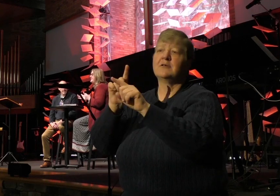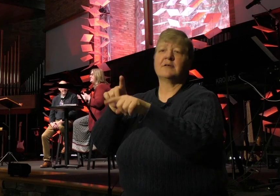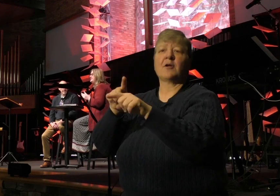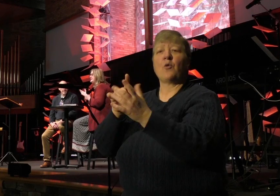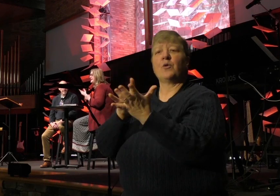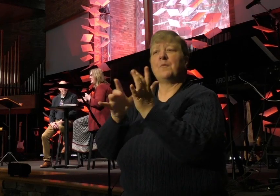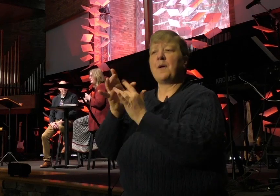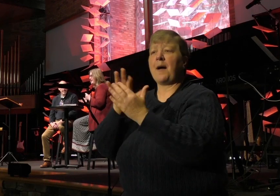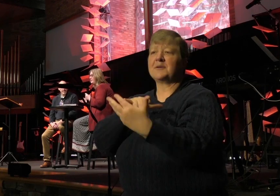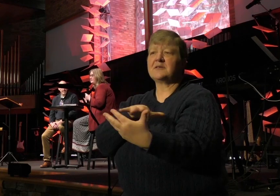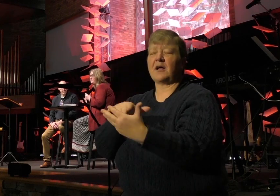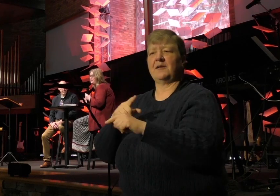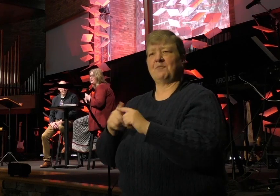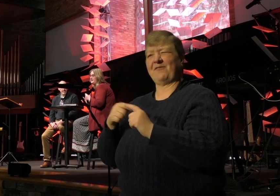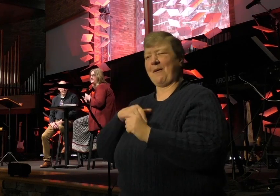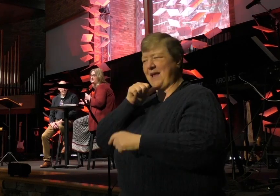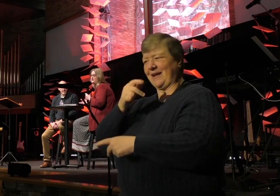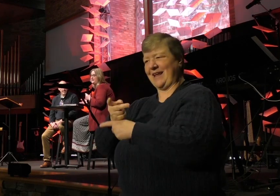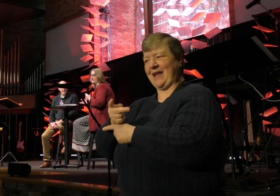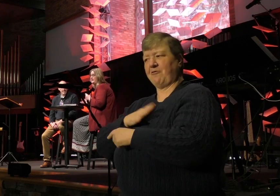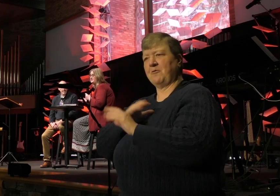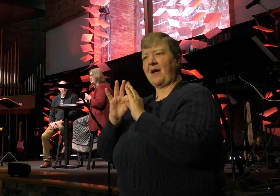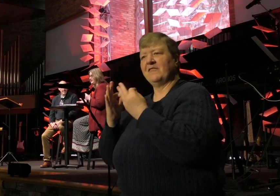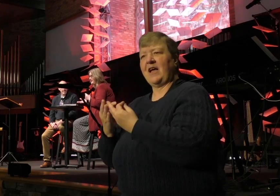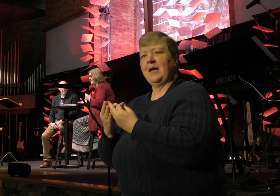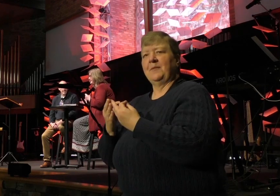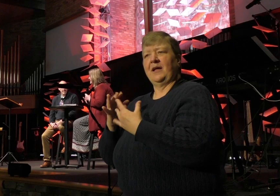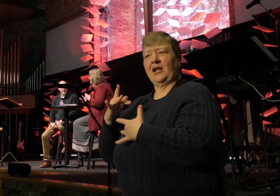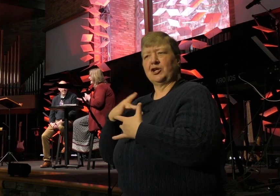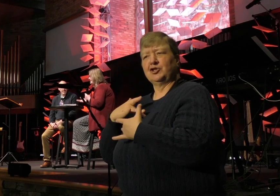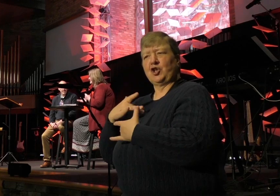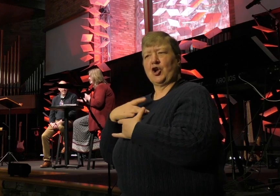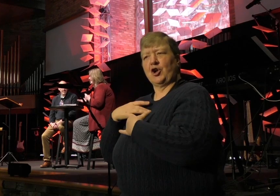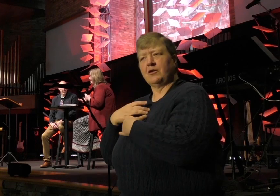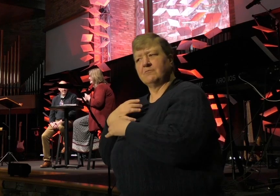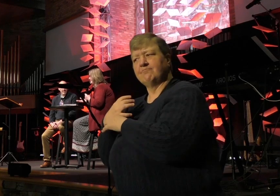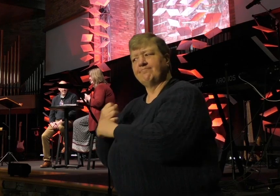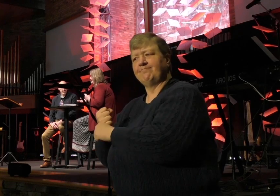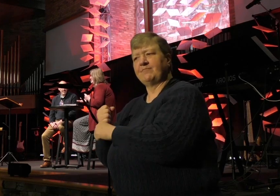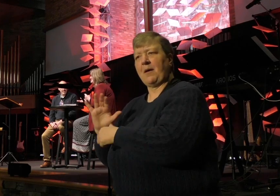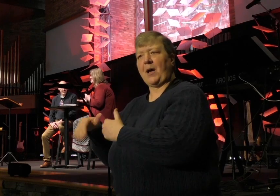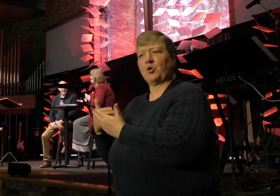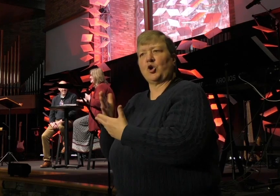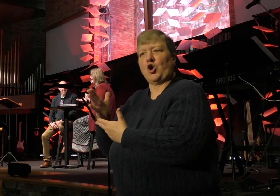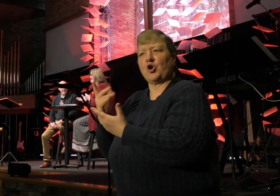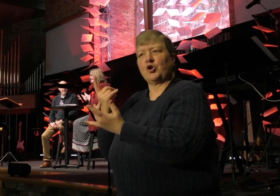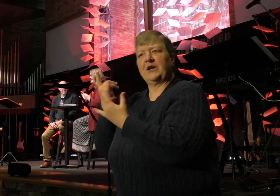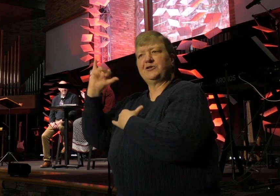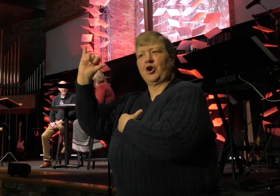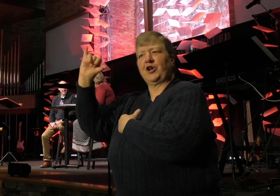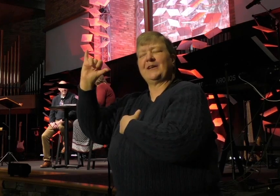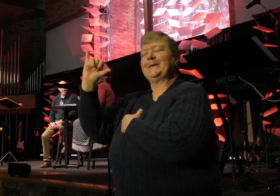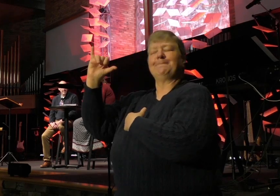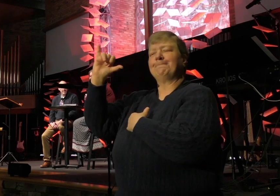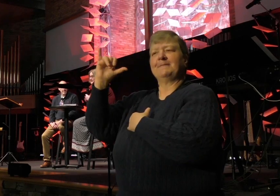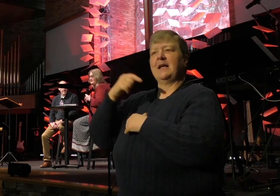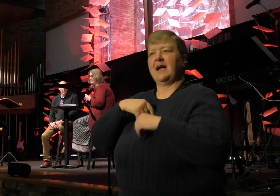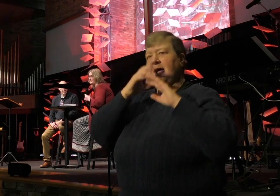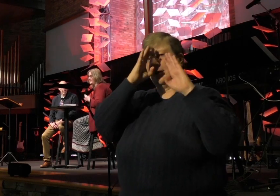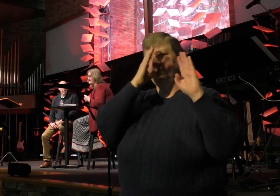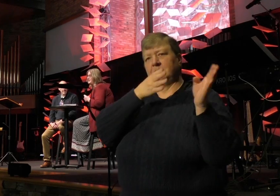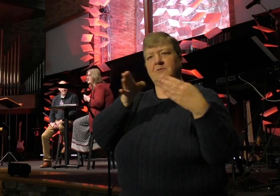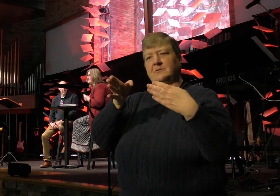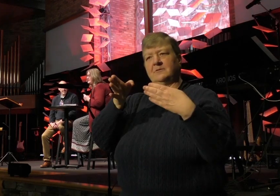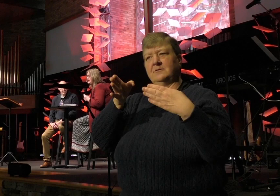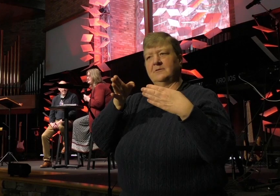but if I'm not taking care of my own family and concerned about her eternity, I didn't feel that that was right. So I had to kind of shift my thinking. And so